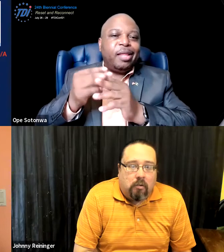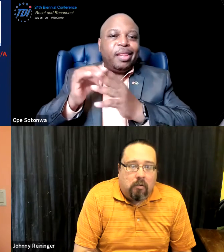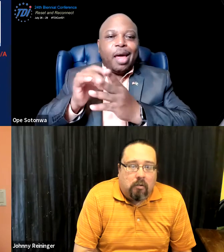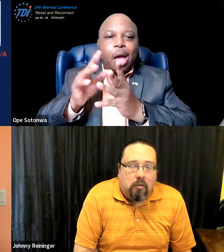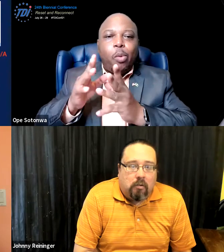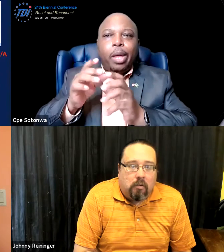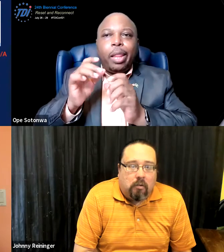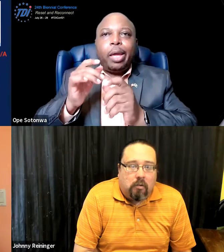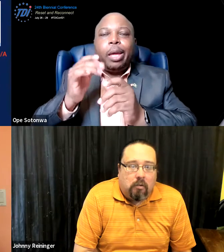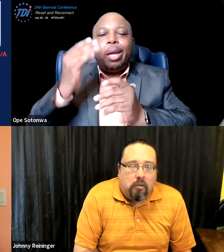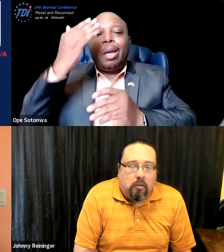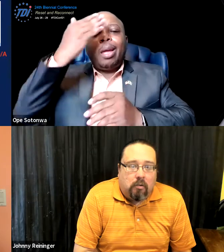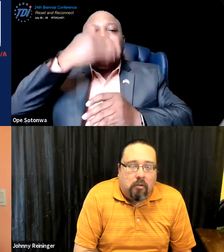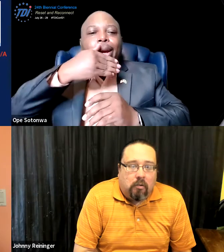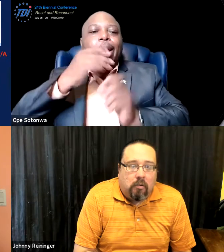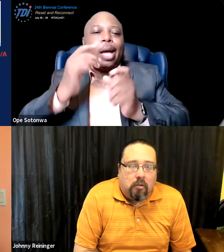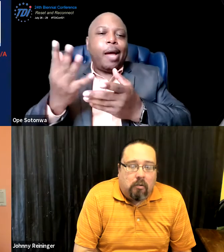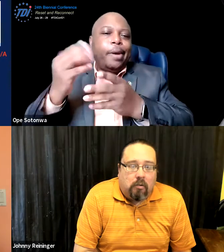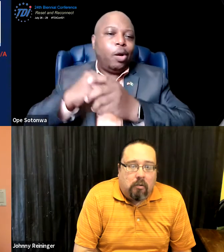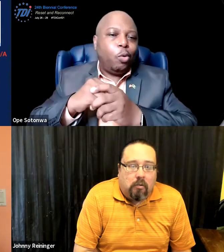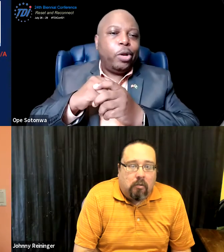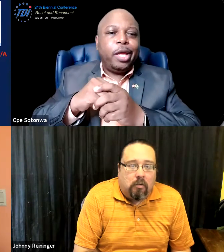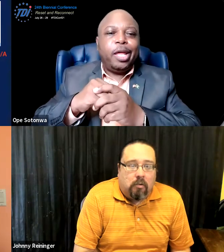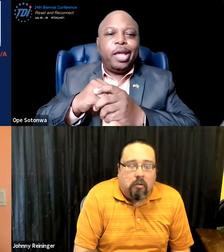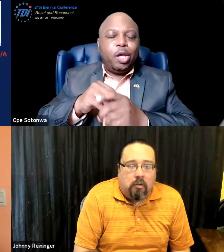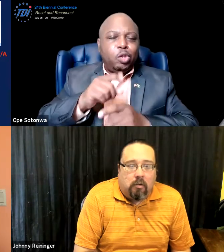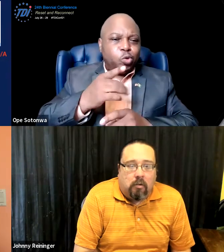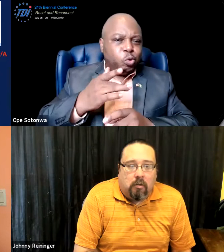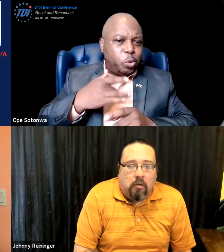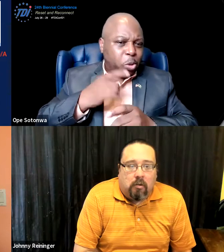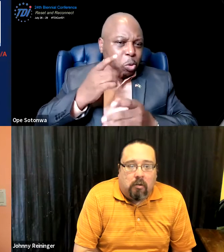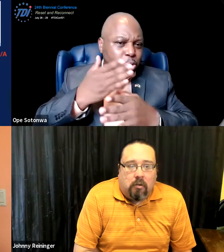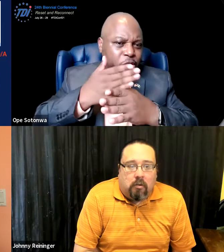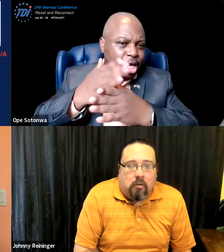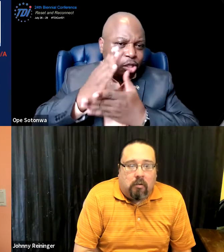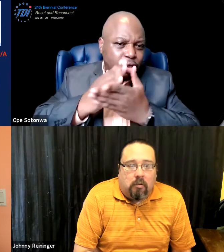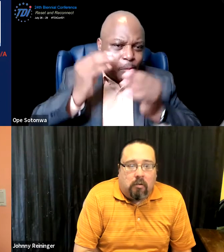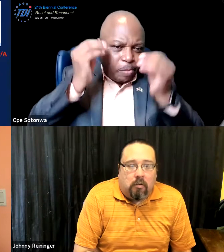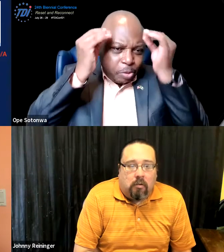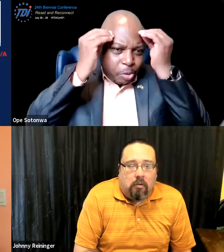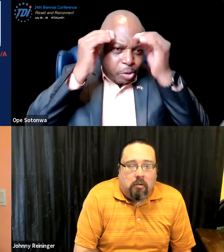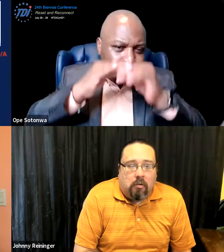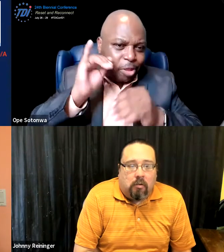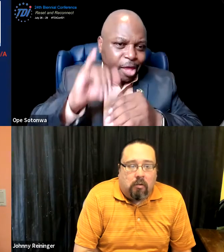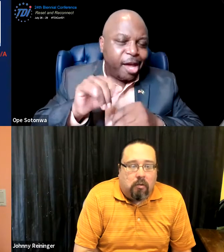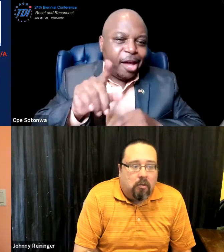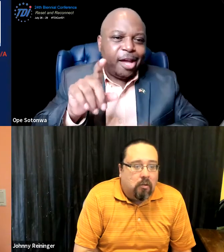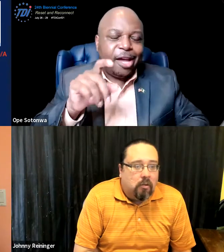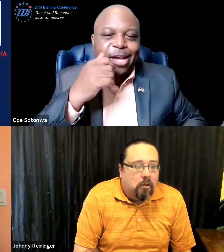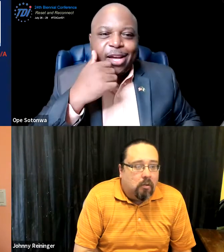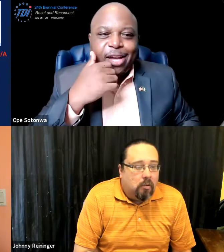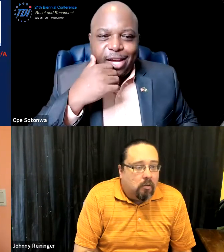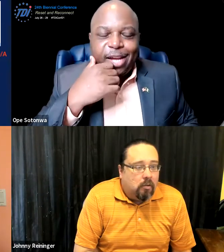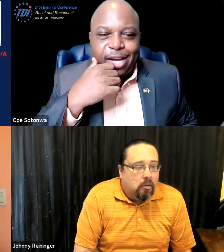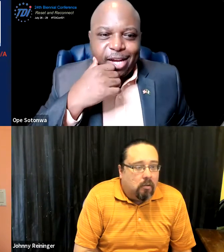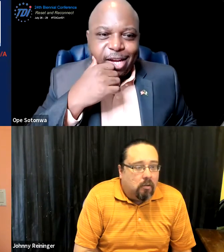comes to using these products, instead of not being aware of it and then having to include them later. Do you want to share